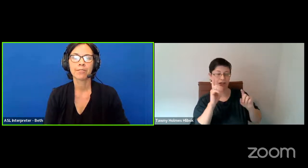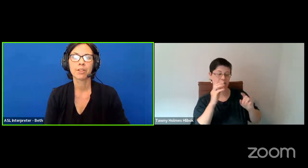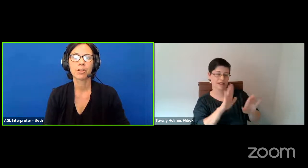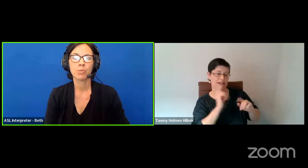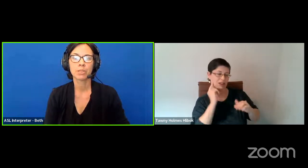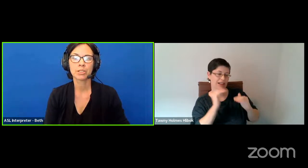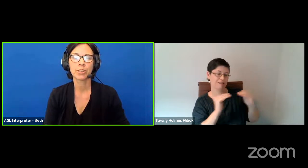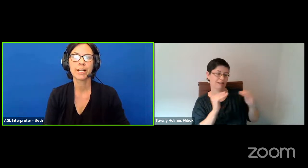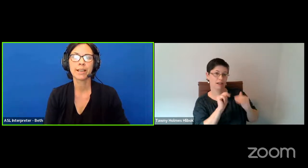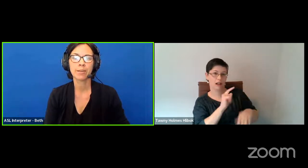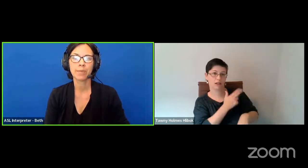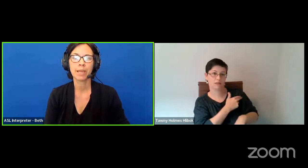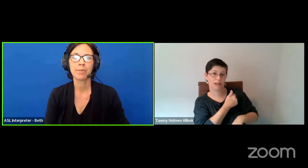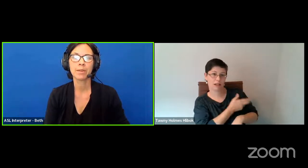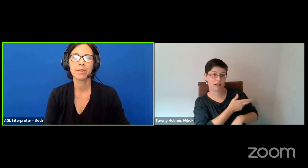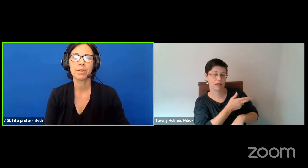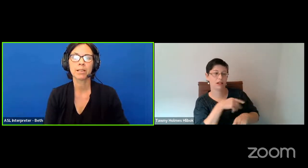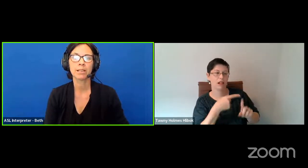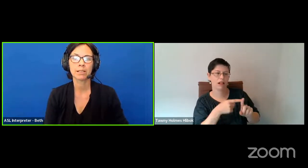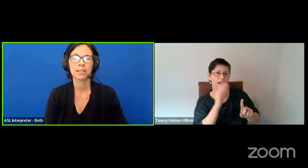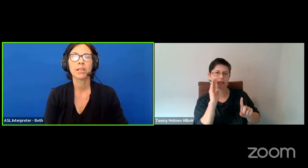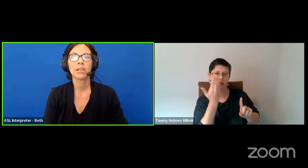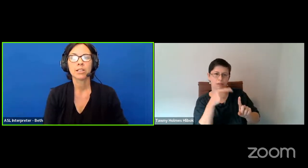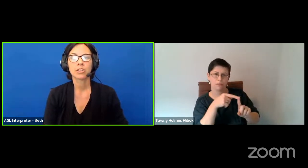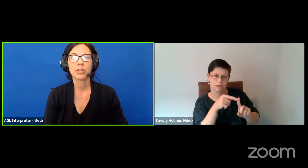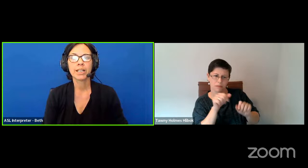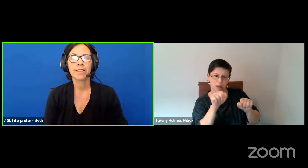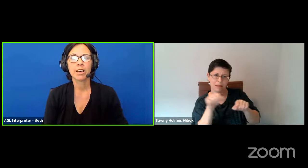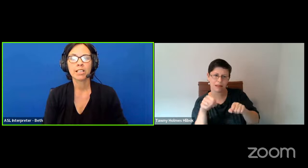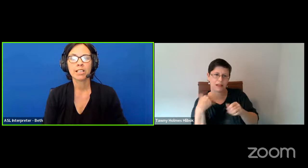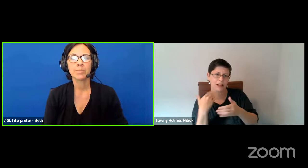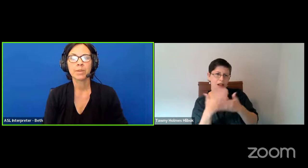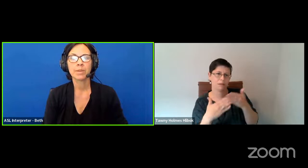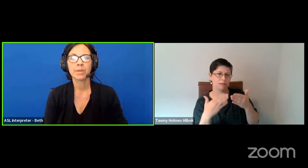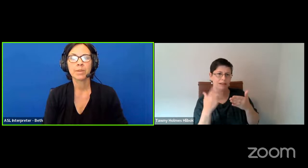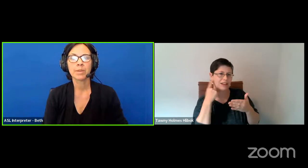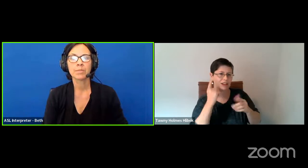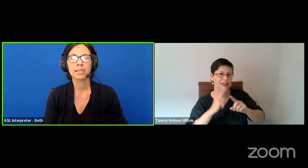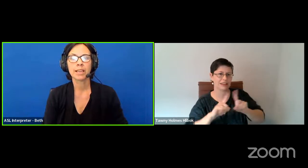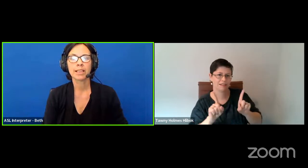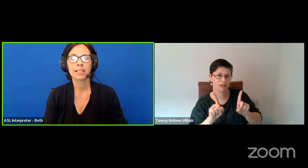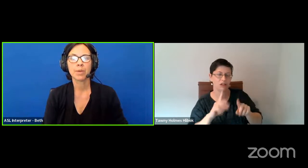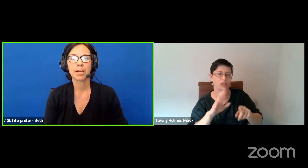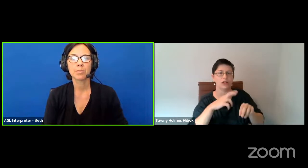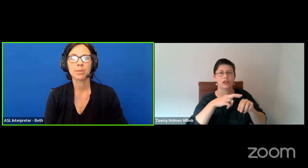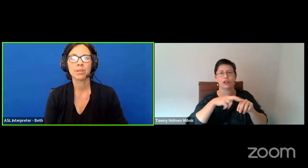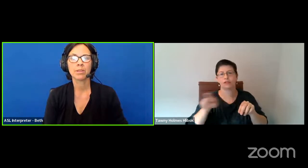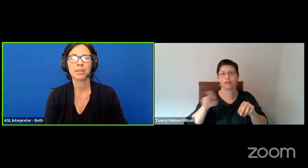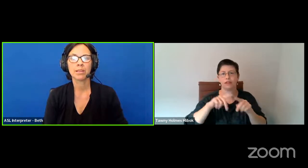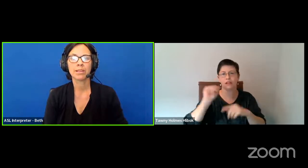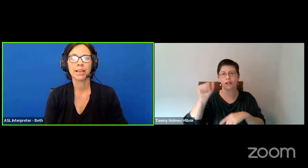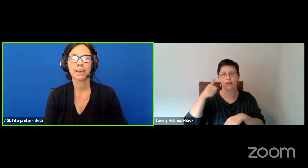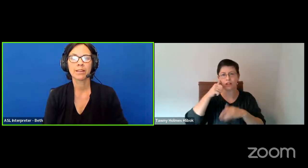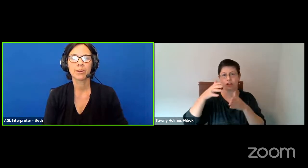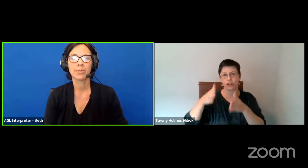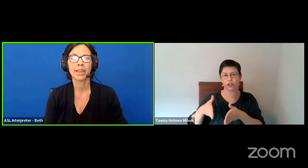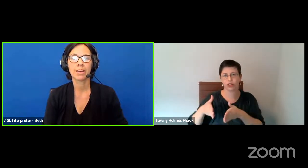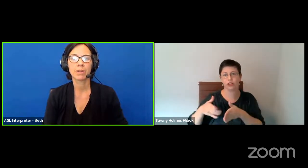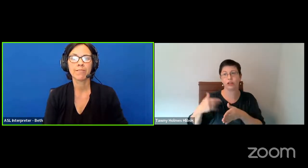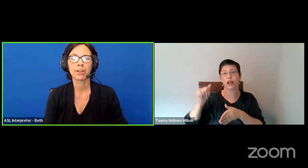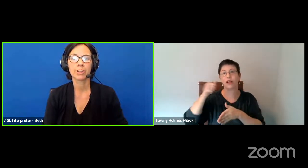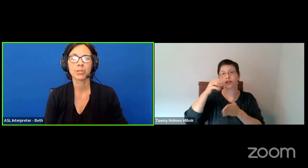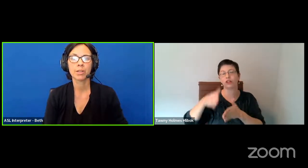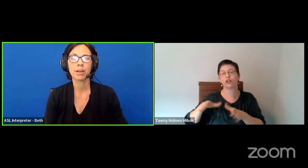From after the newborn screening, a baby is screened in the hospital. It seems like it's possible that they're